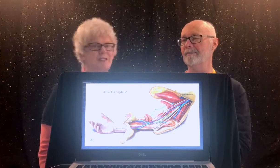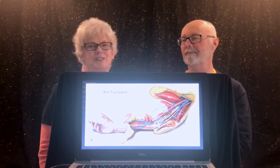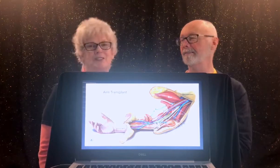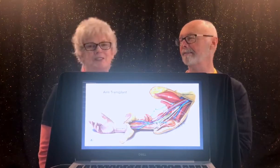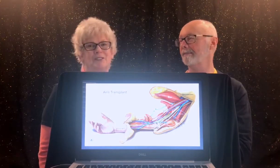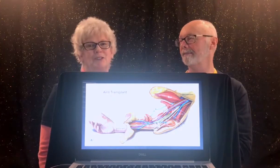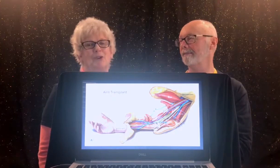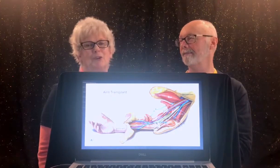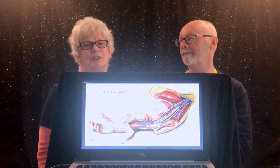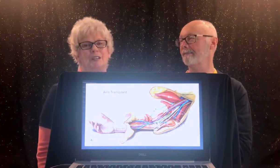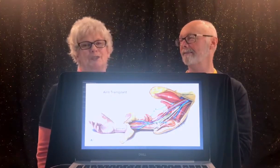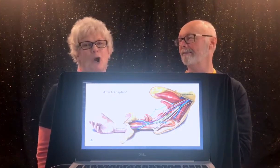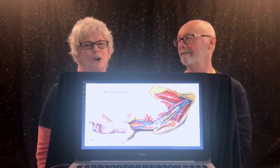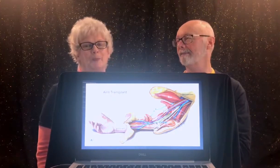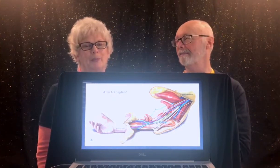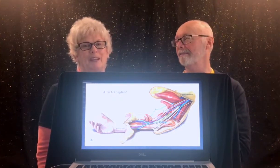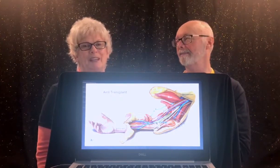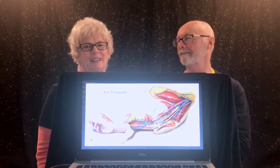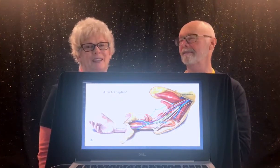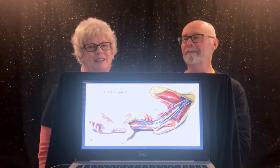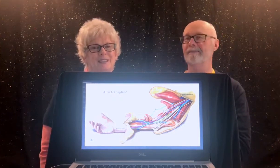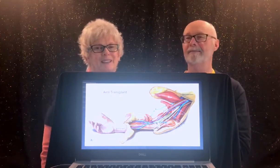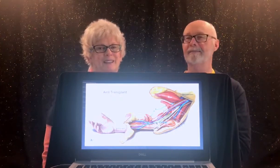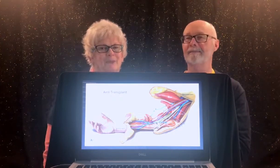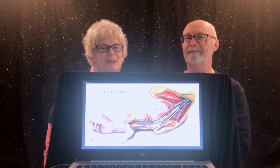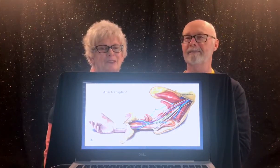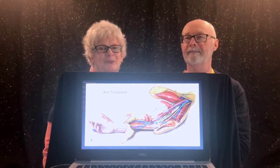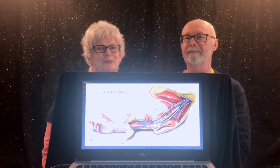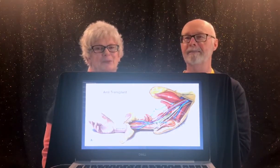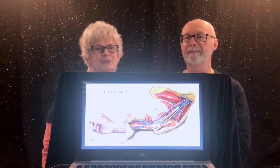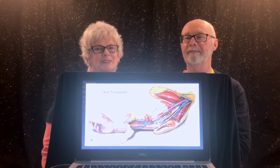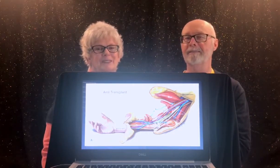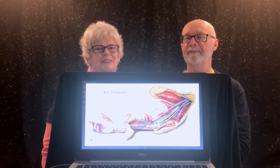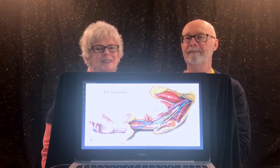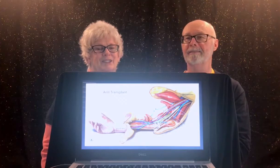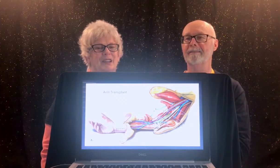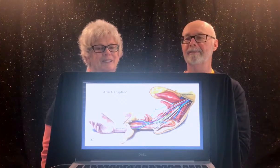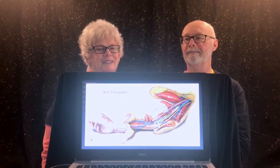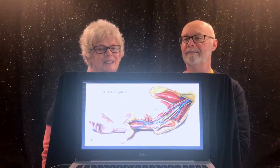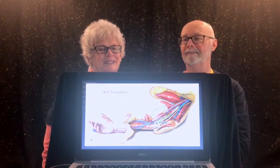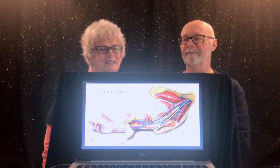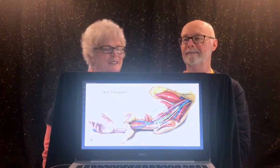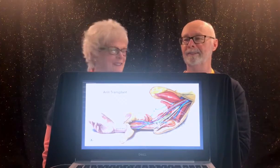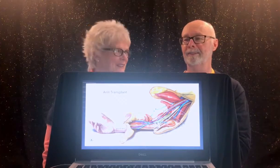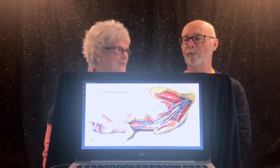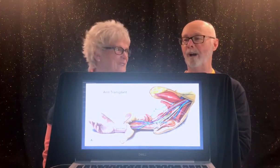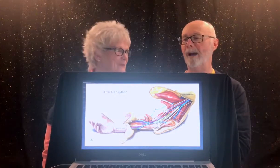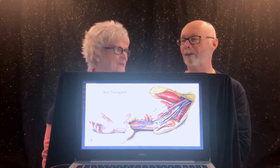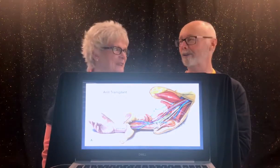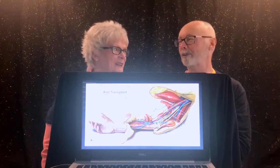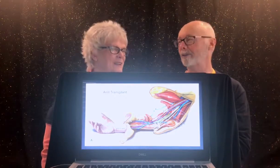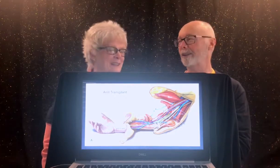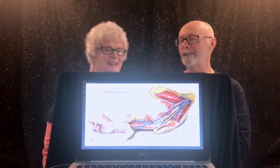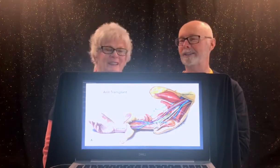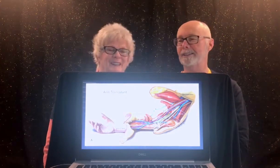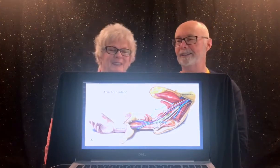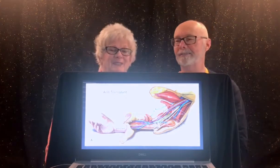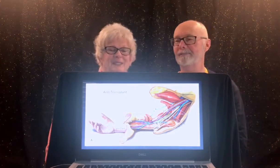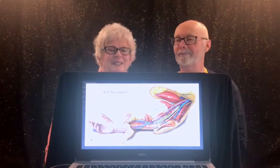listen to her son's heart beating in Rod Carew's chest. Wow, it was very touching. That was a